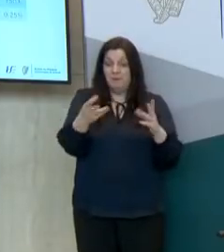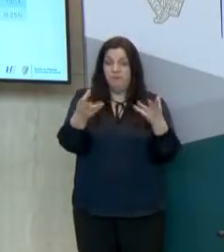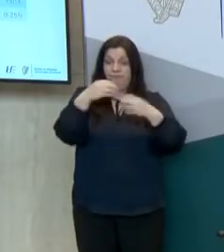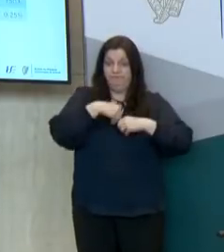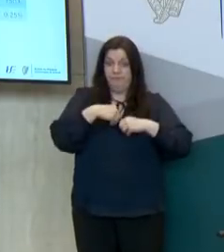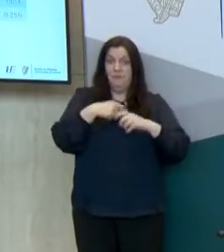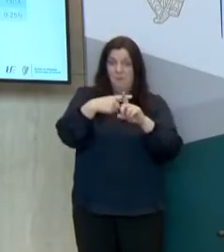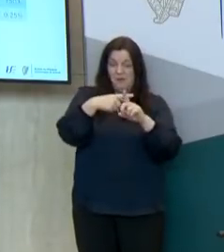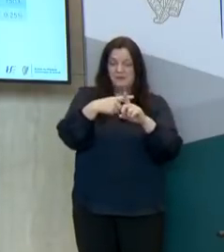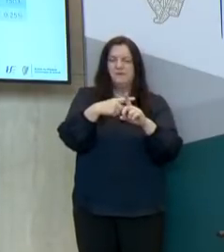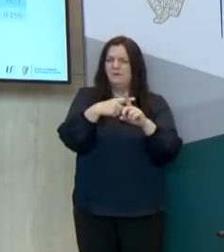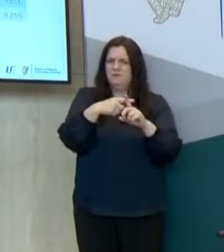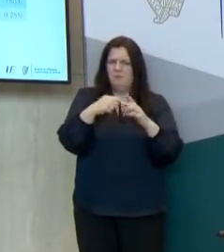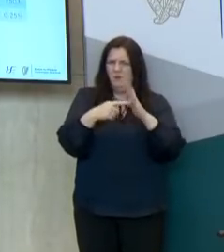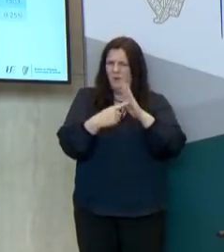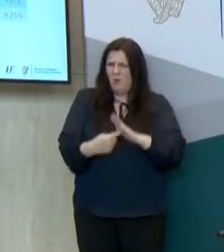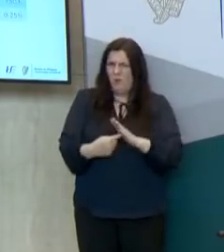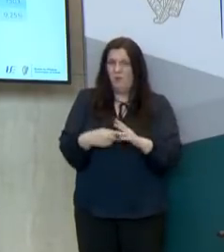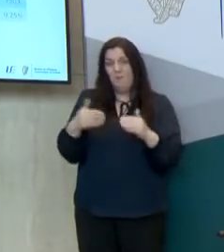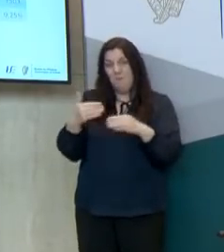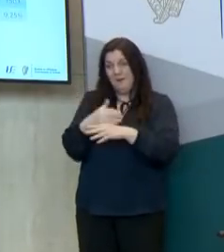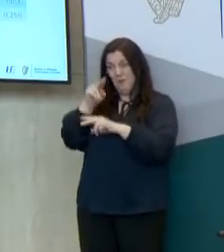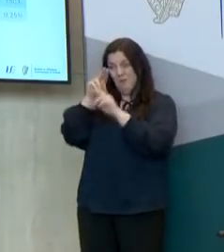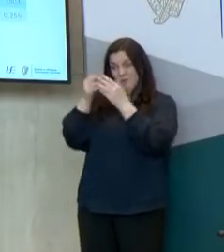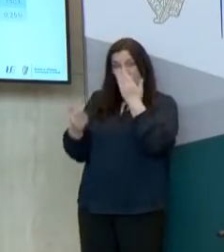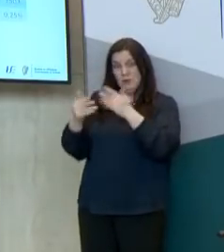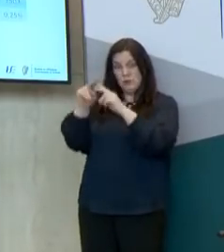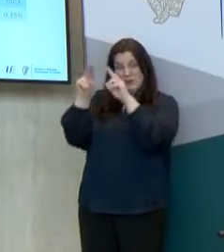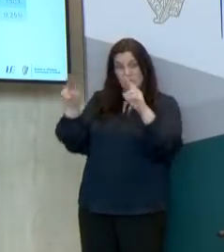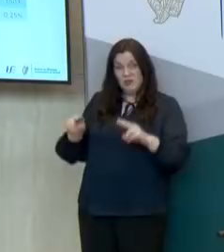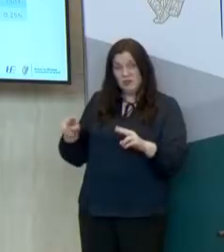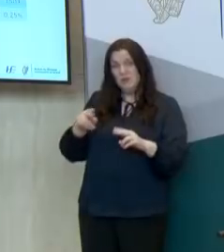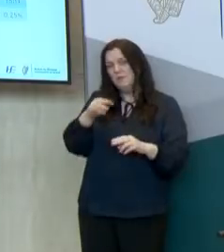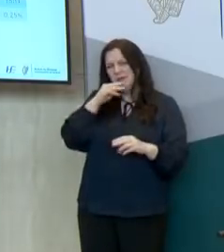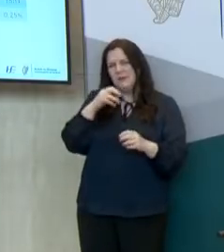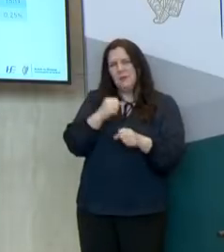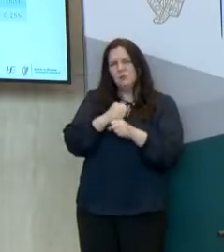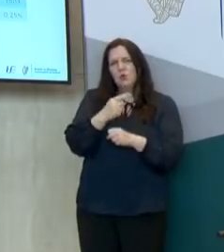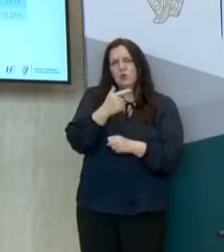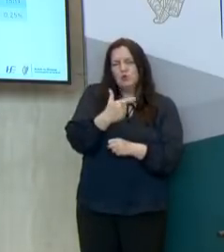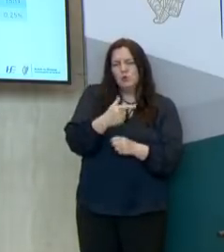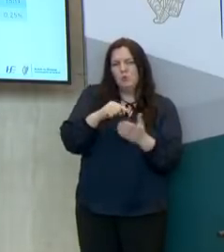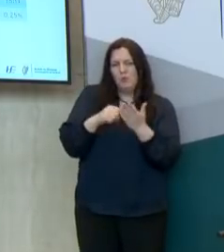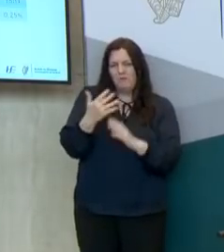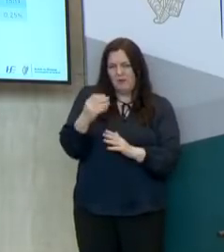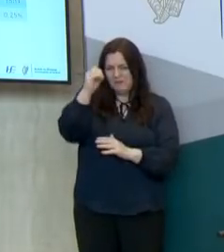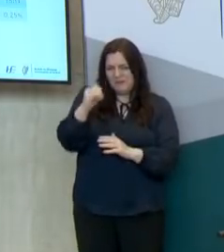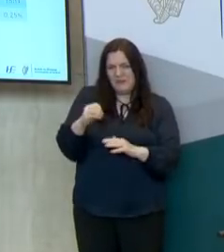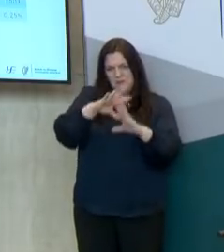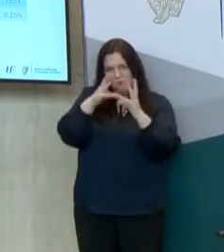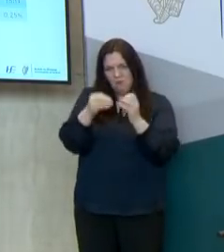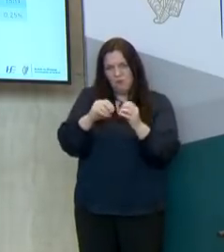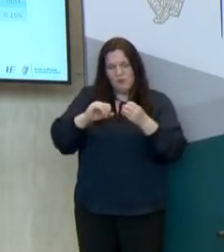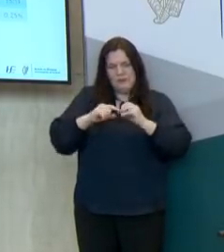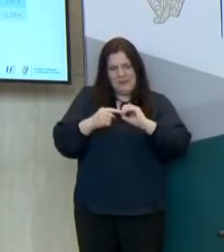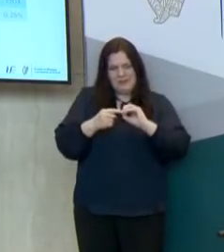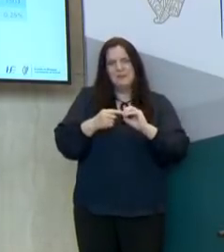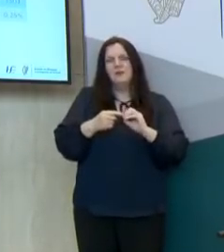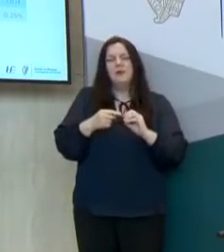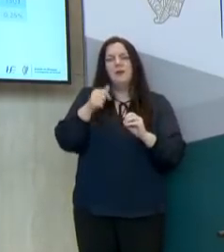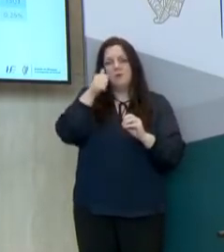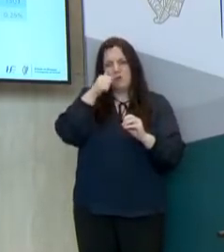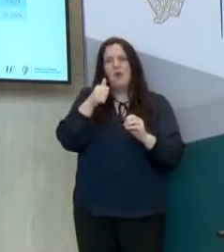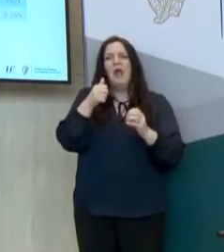international standards, and even dropping. So only 0.25% of tests reported in the 5 days up